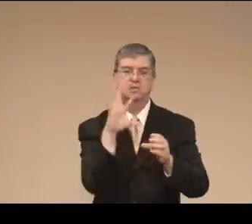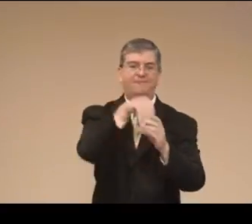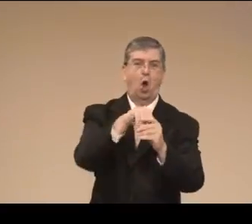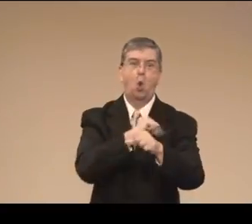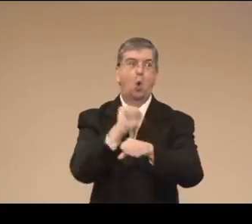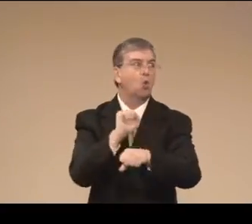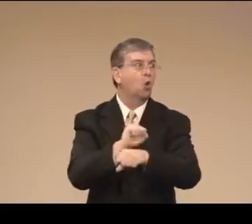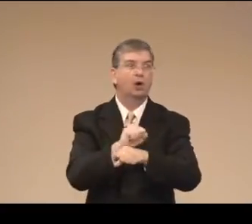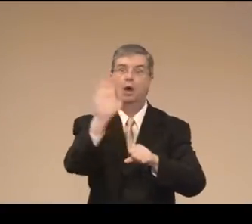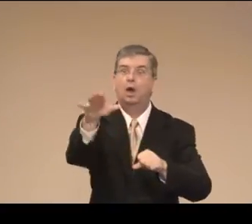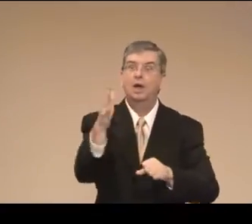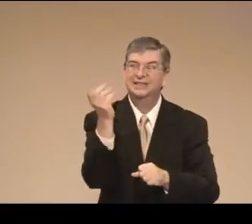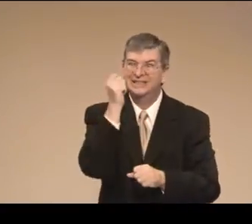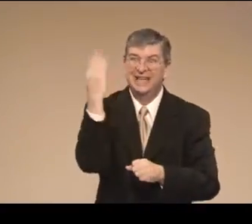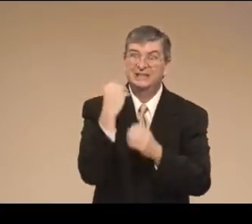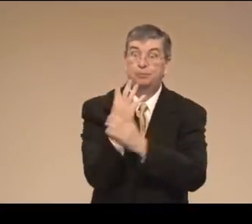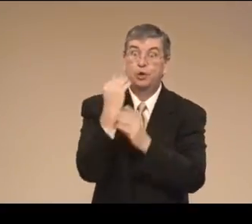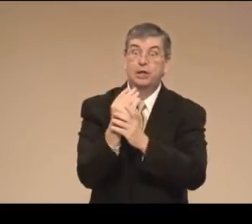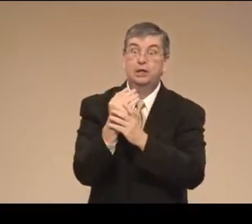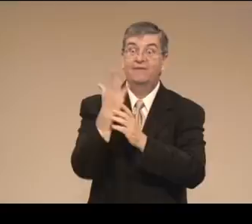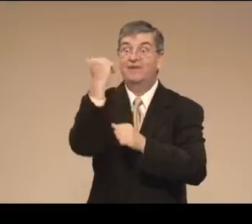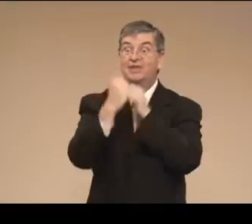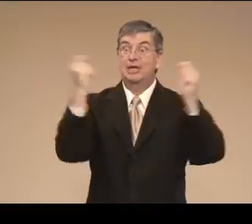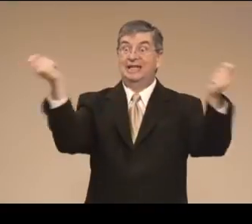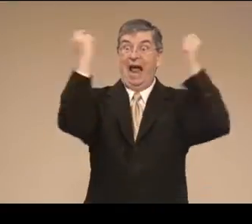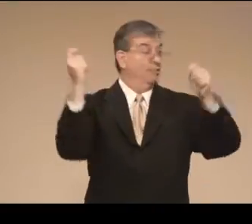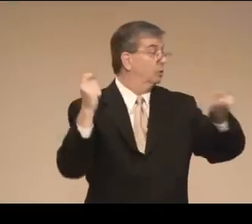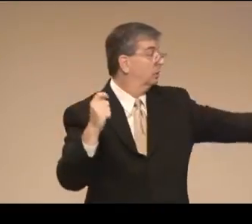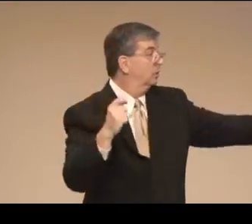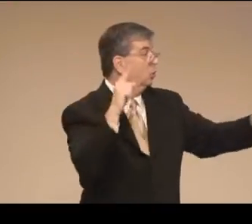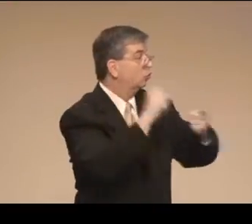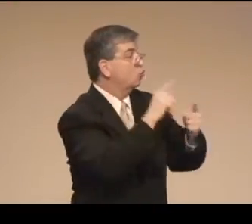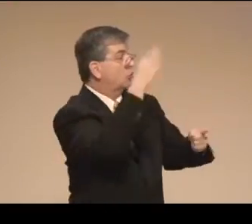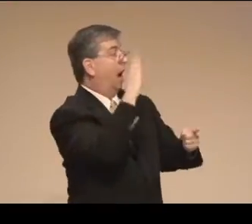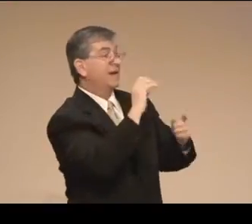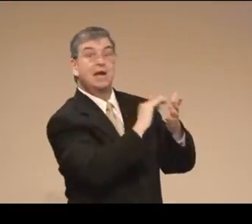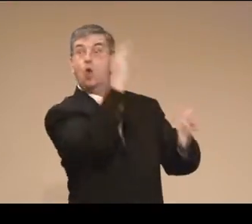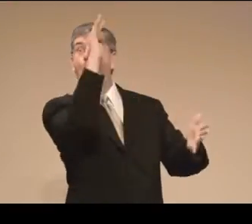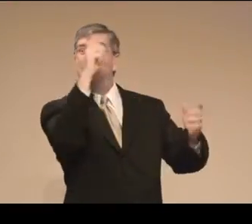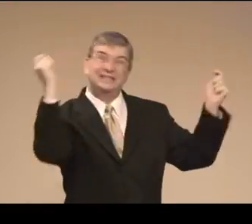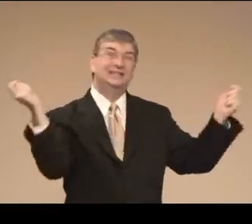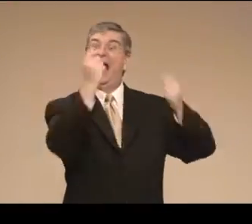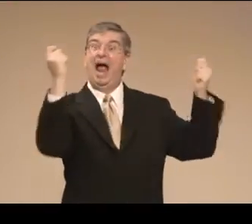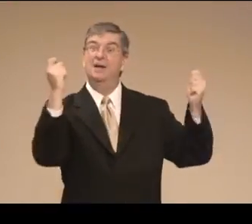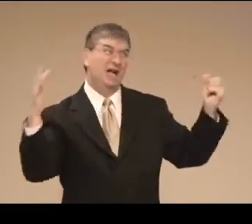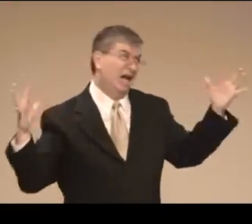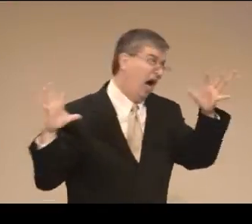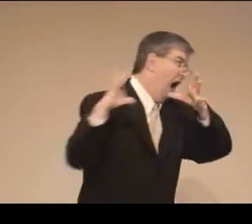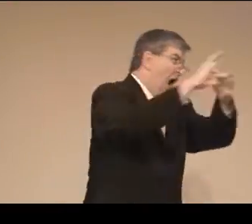willing. There's mightiness in yourself. What about our 15-year anniversary? It says, glory